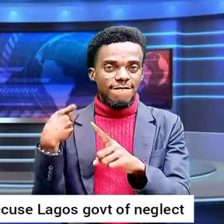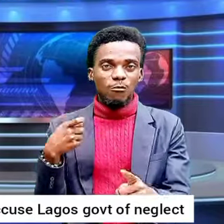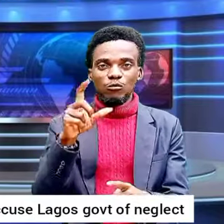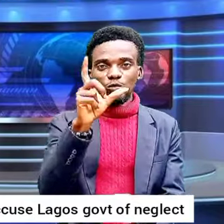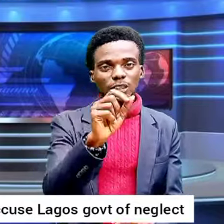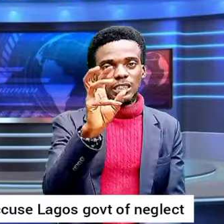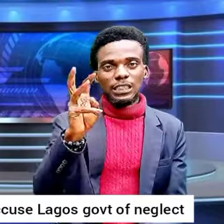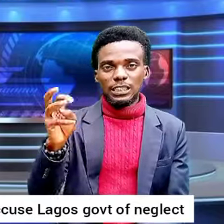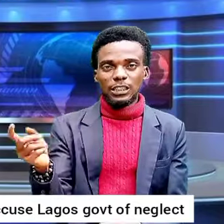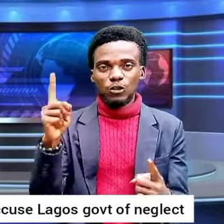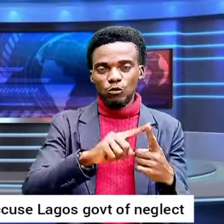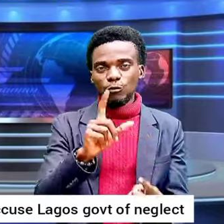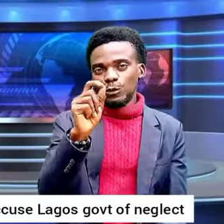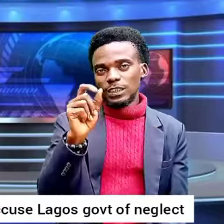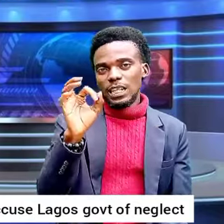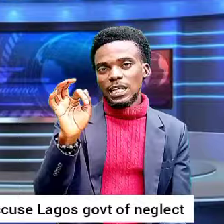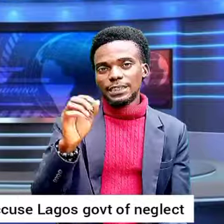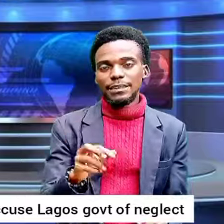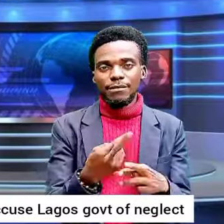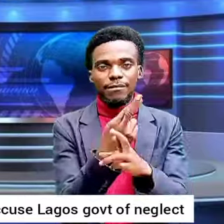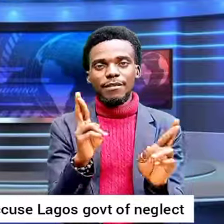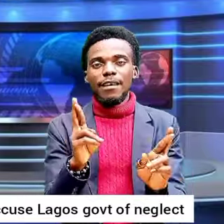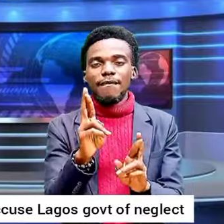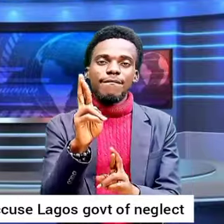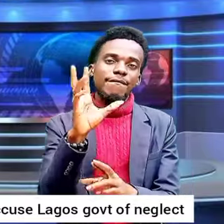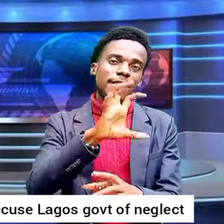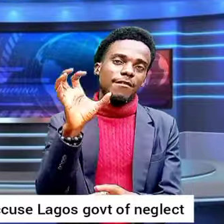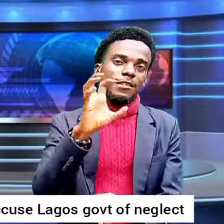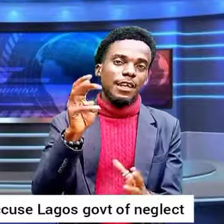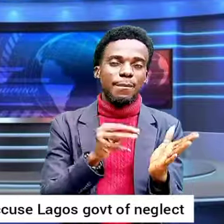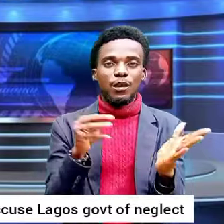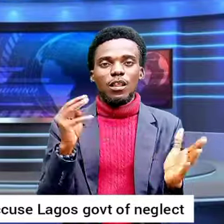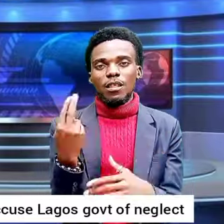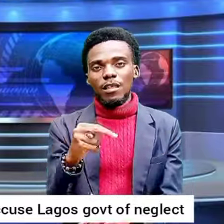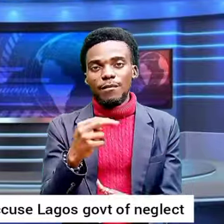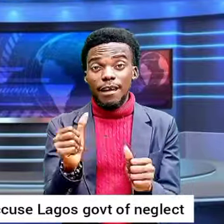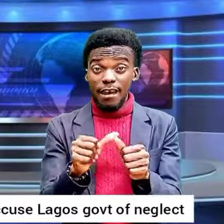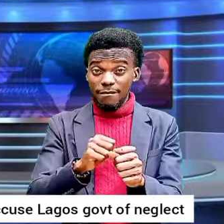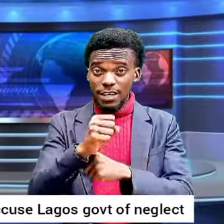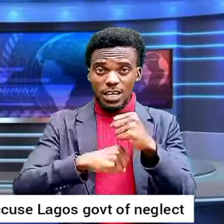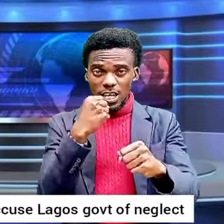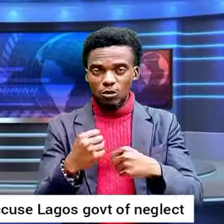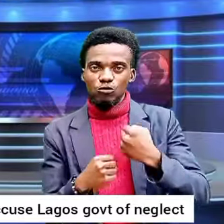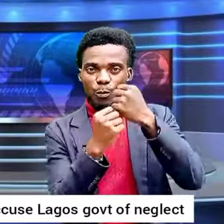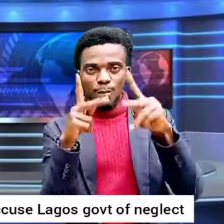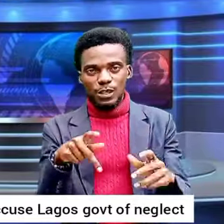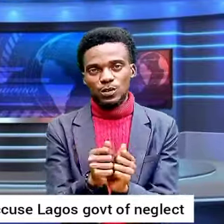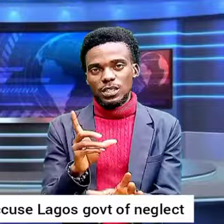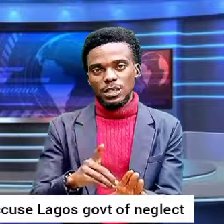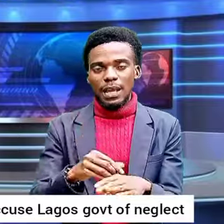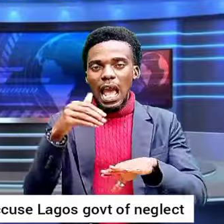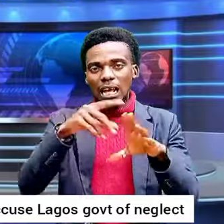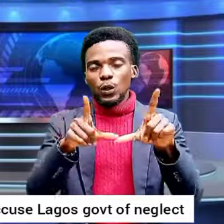2019 released 500 million naira annually to support persons with disabilities. At the local level,